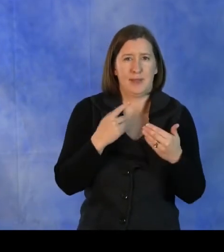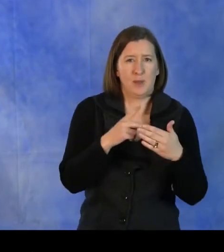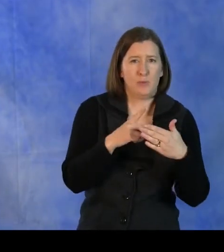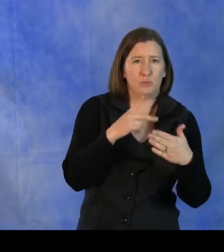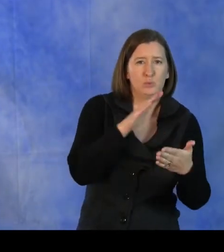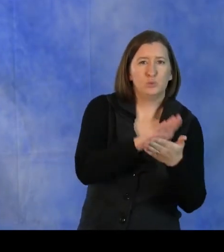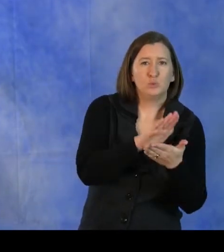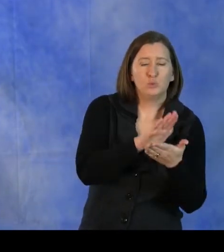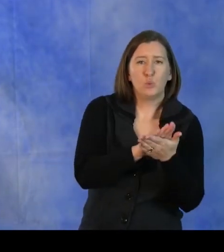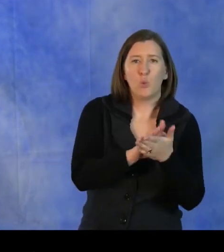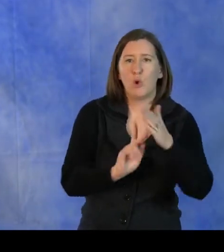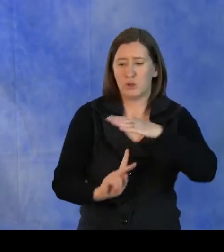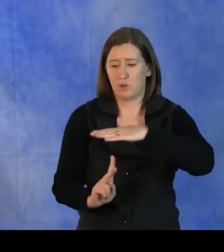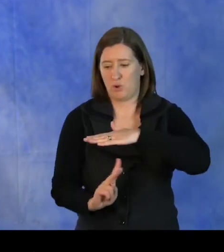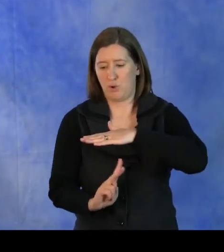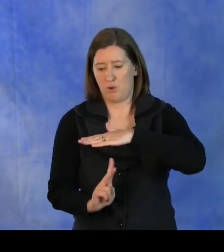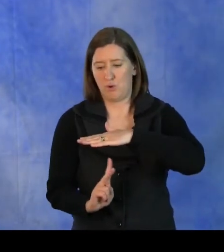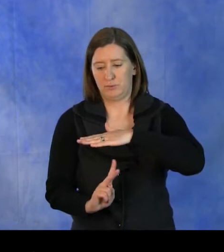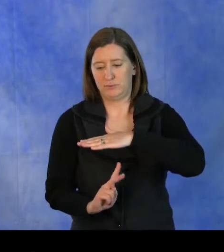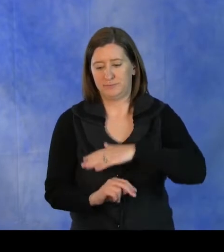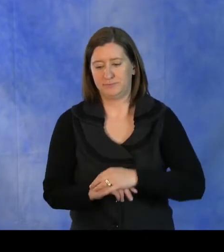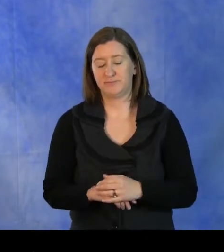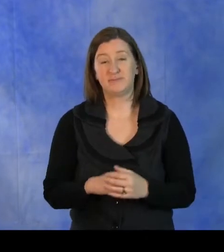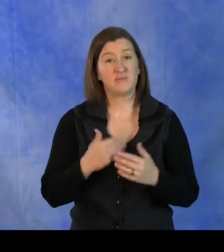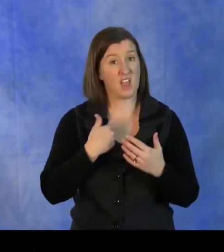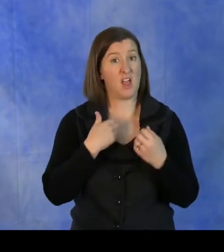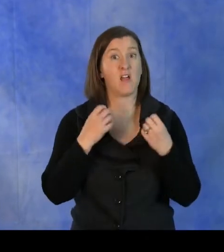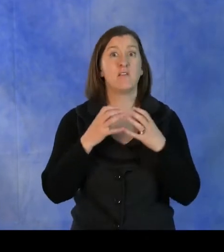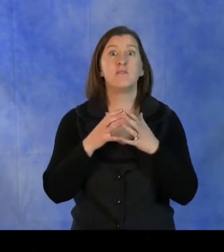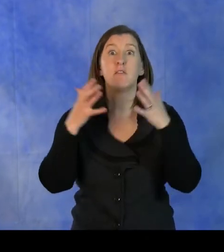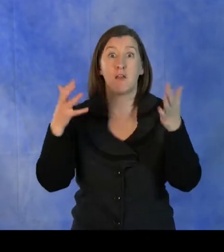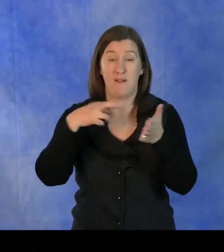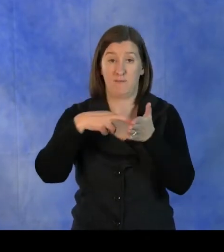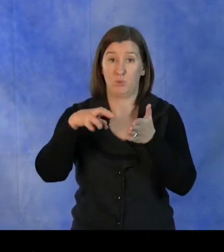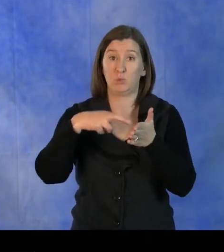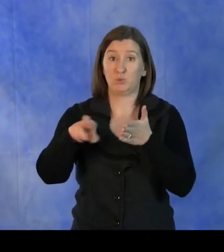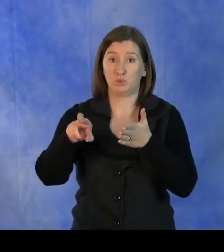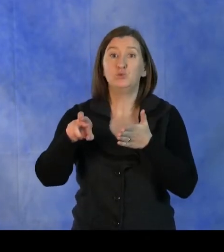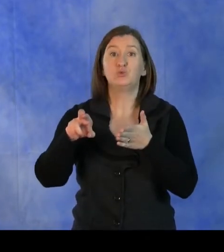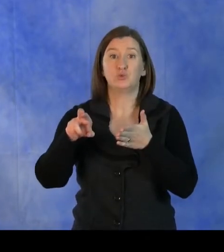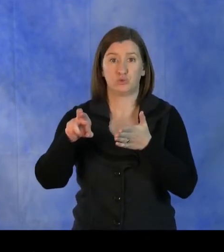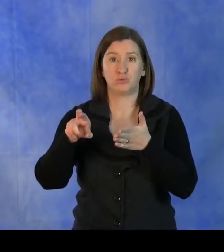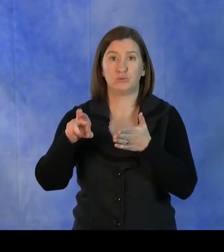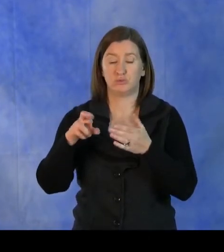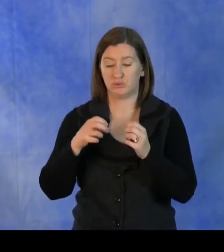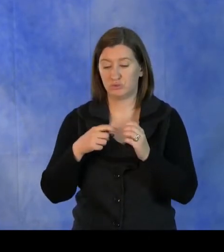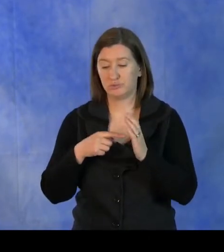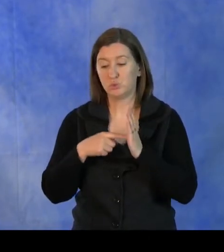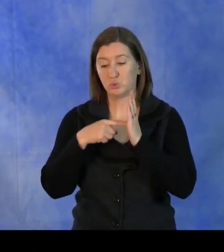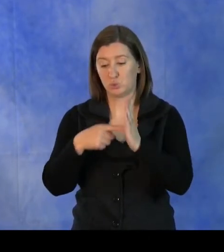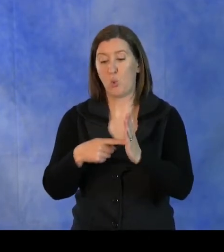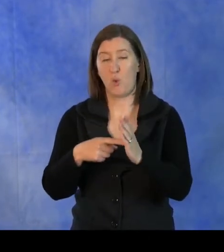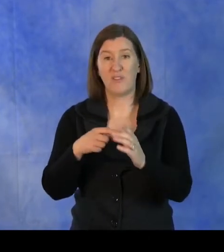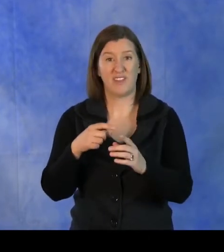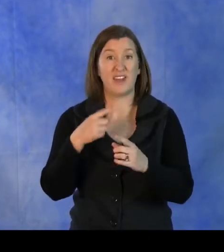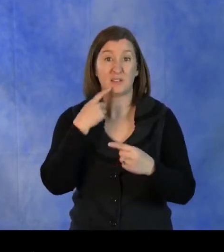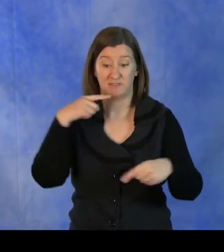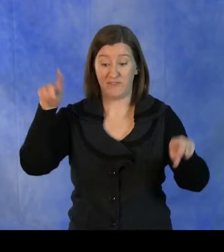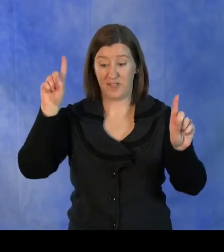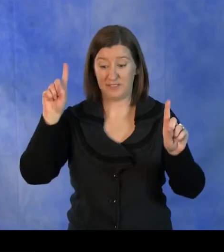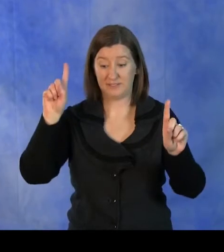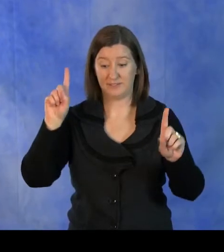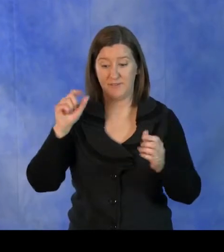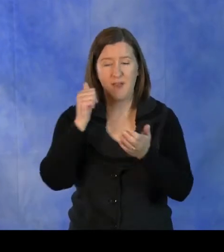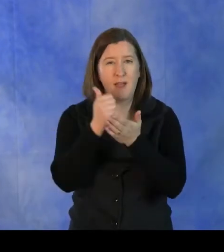The program is for young students, preschoolers and kindergartners. There's a lot of research